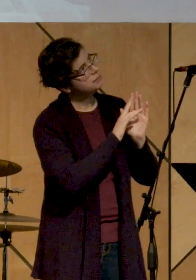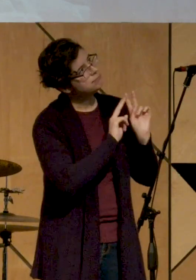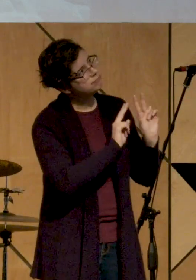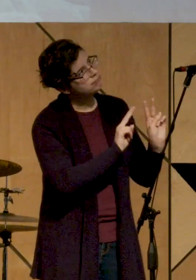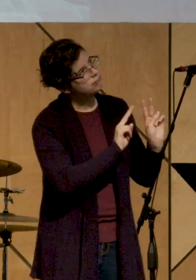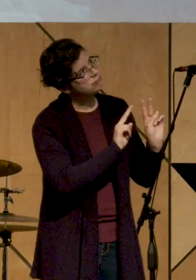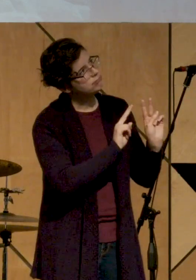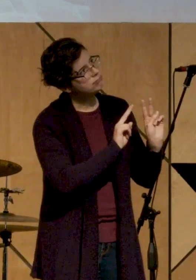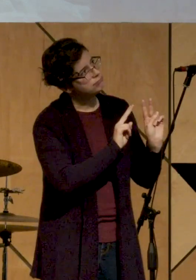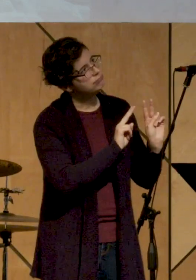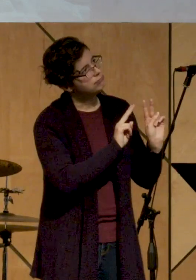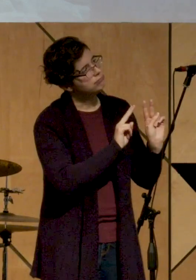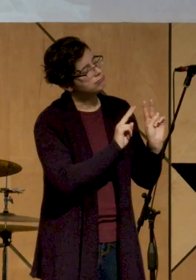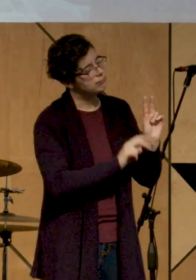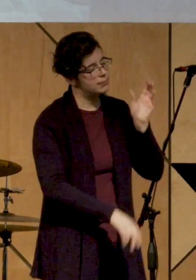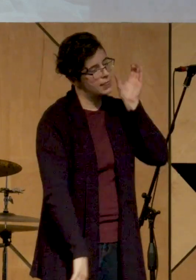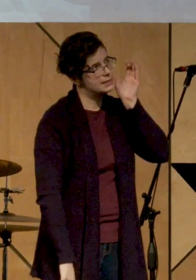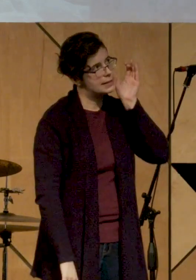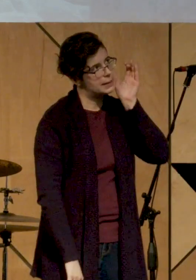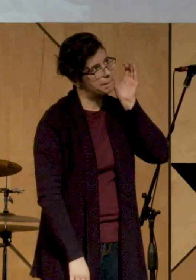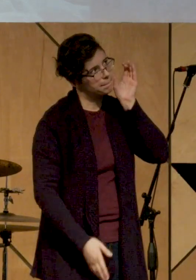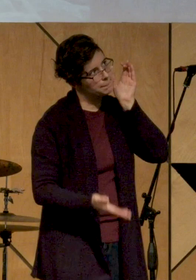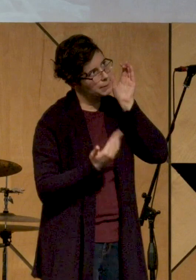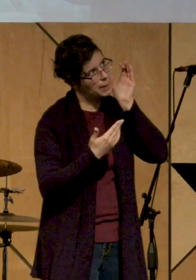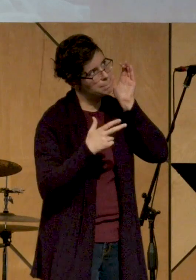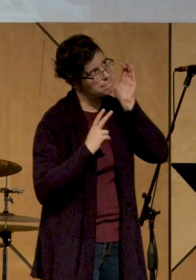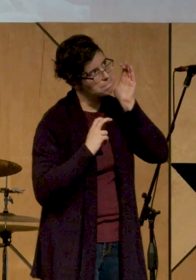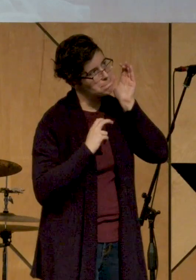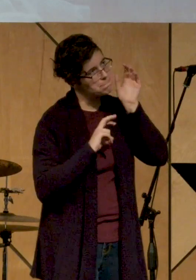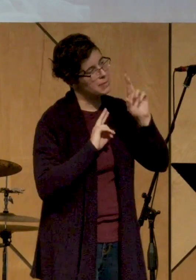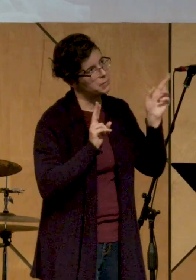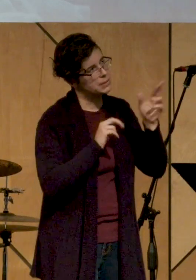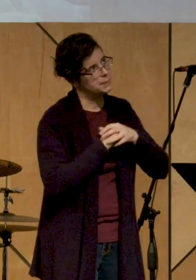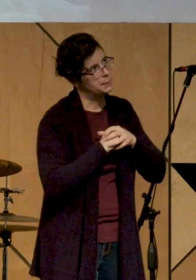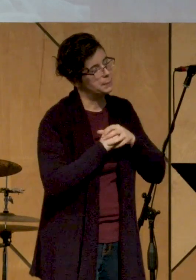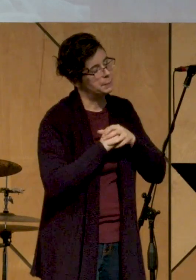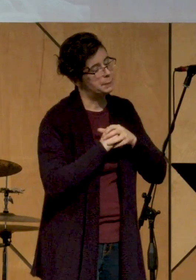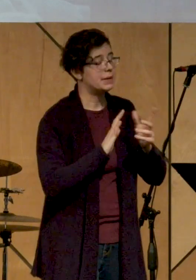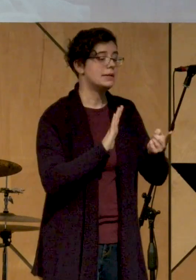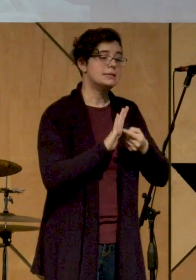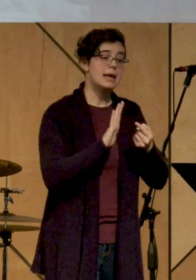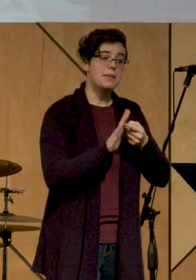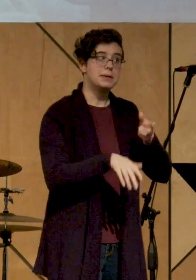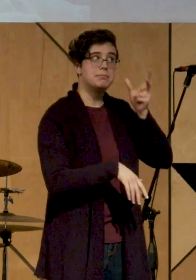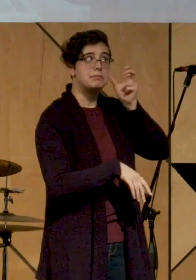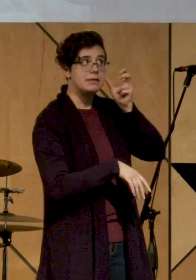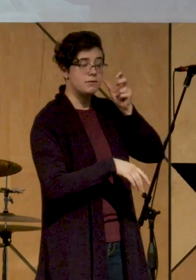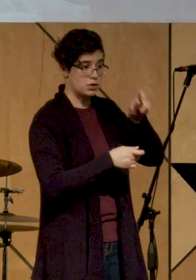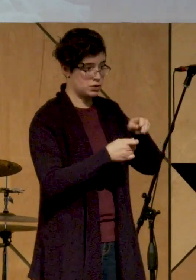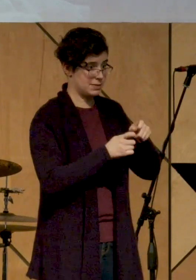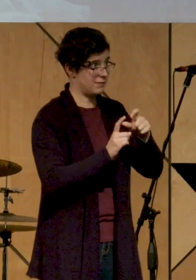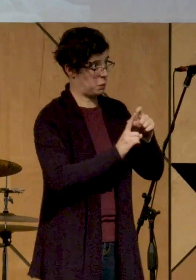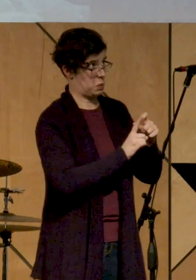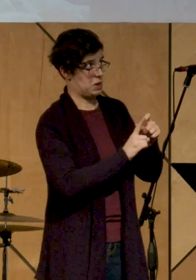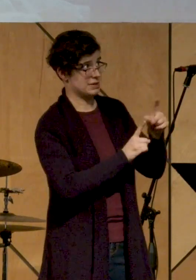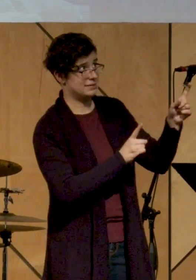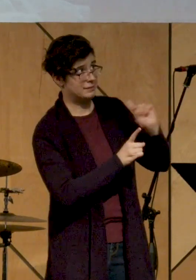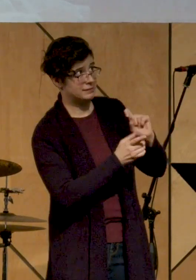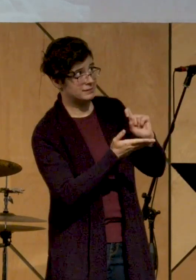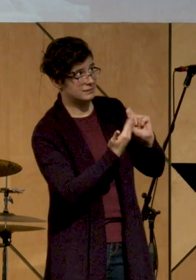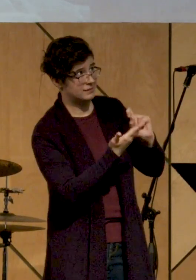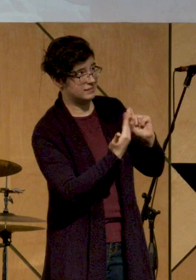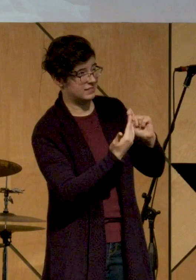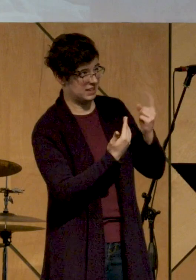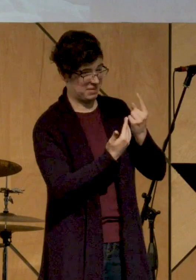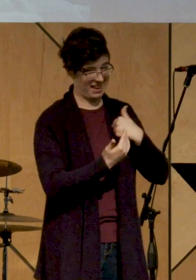getting still and listening for God. Sometimes he's listening for words to say. "God, is there something you